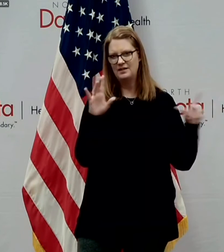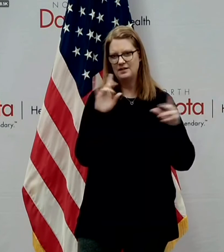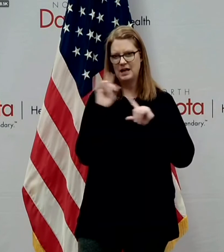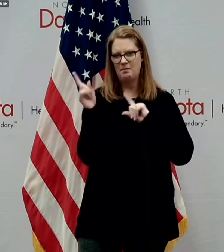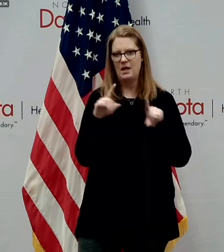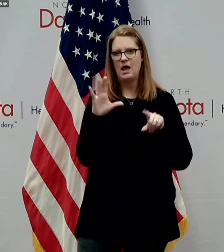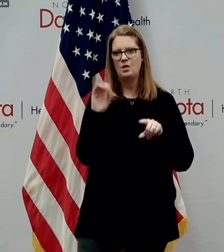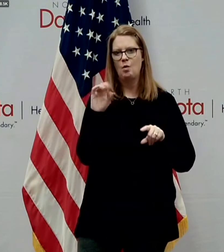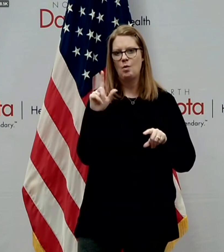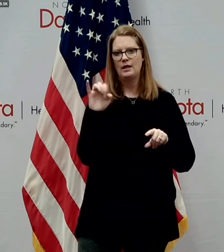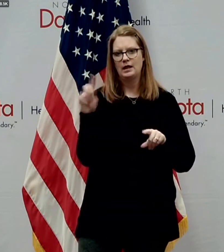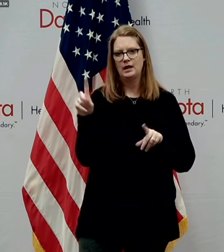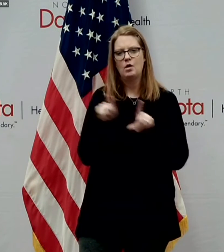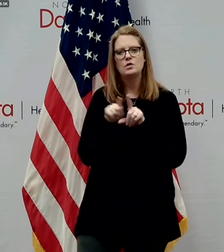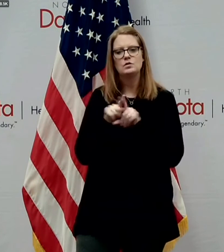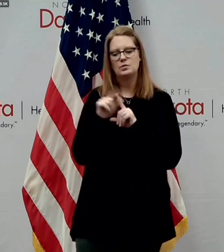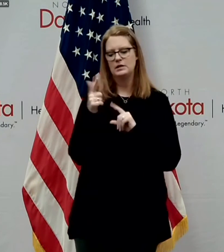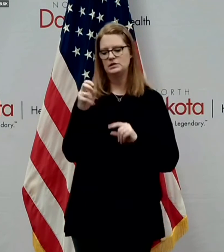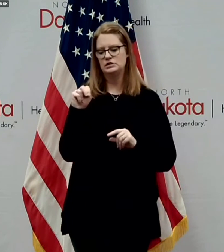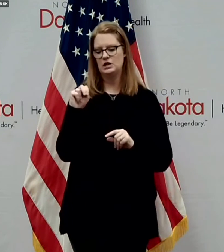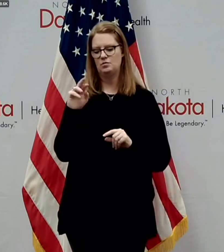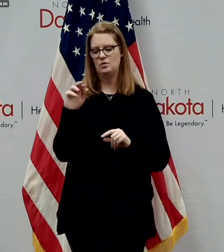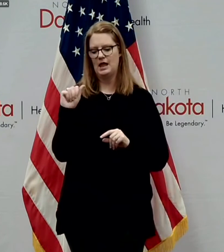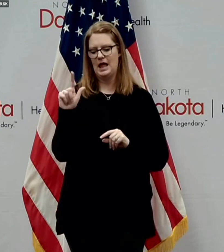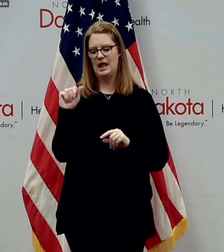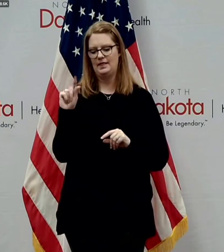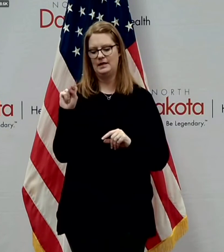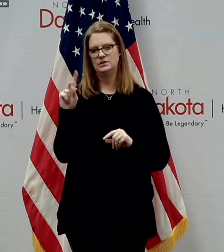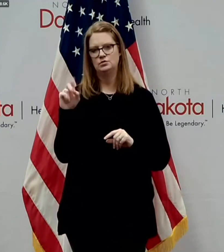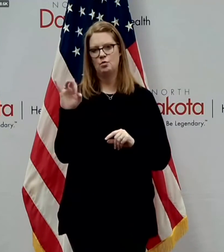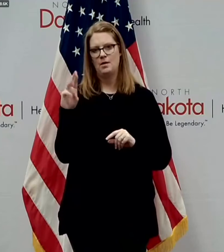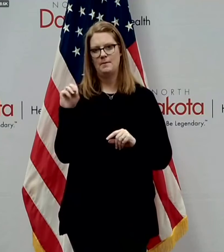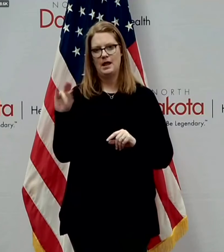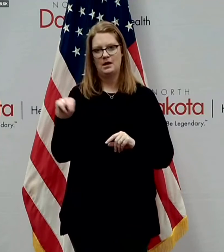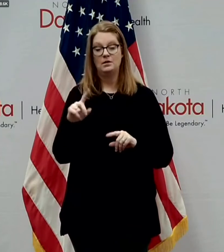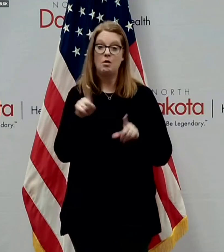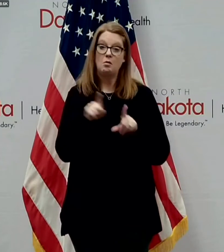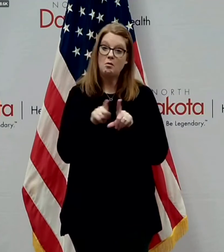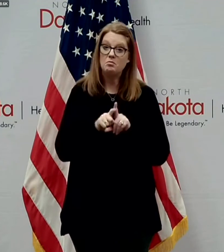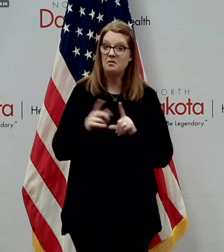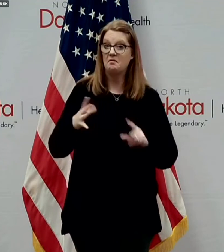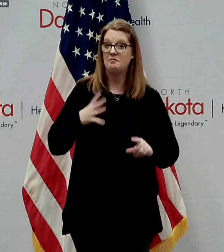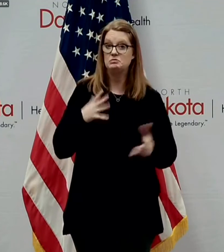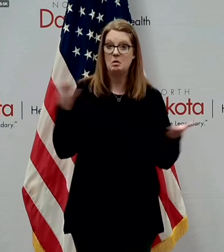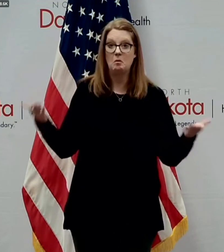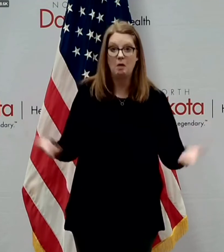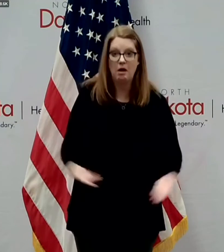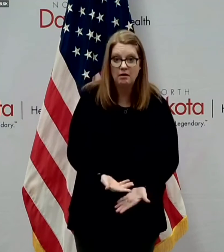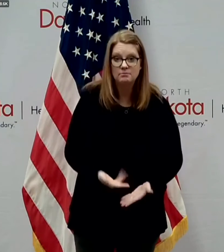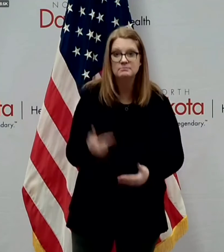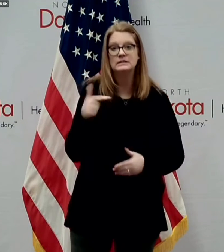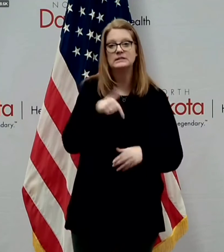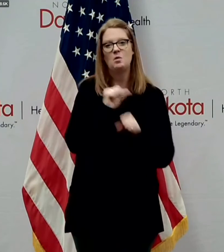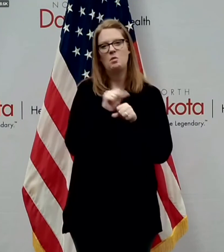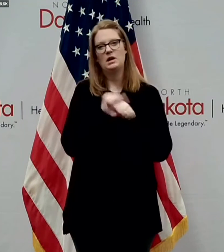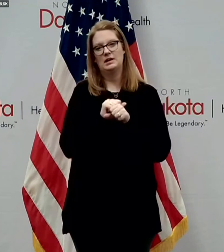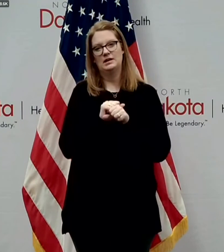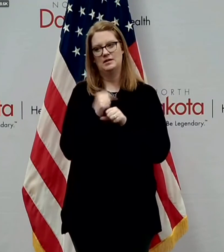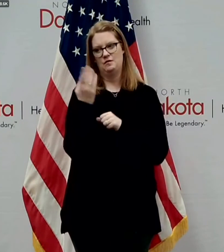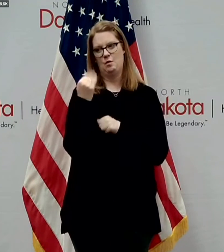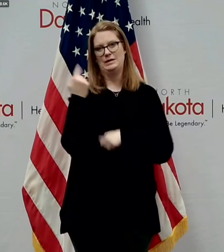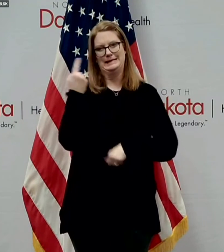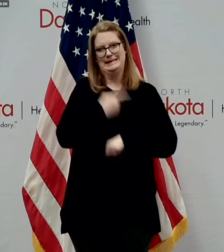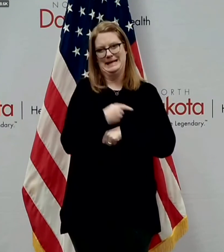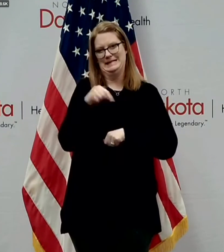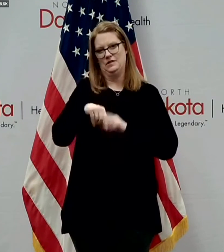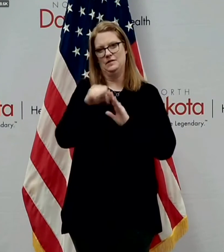with General Alan Dorman, and excited to also officially welcome her. She's been at the state of North Dakota only officially for 14